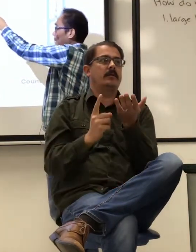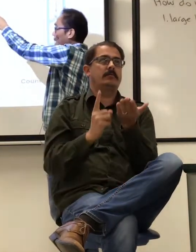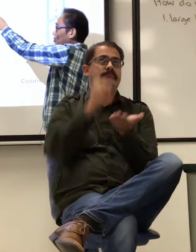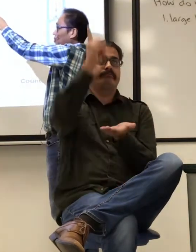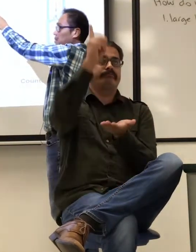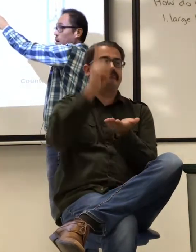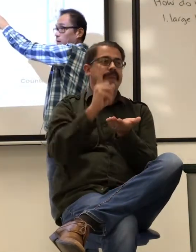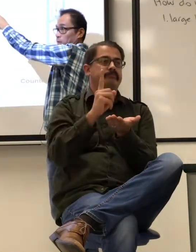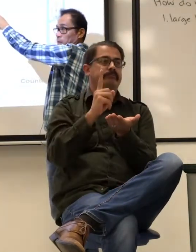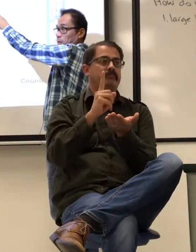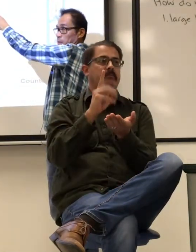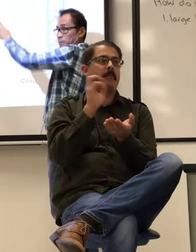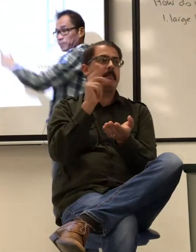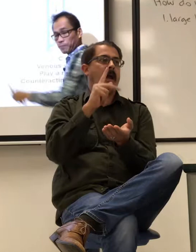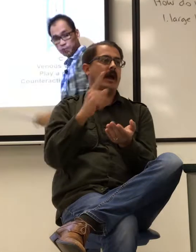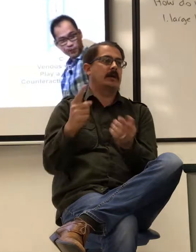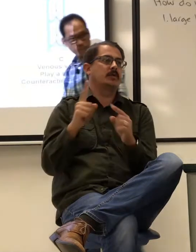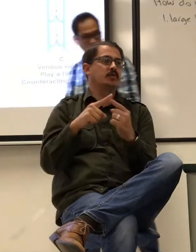forward, back towards the heart.